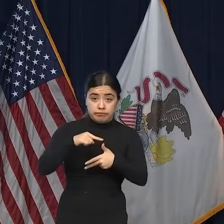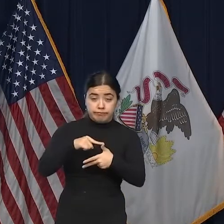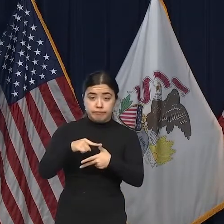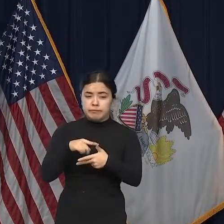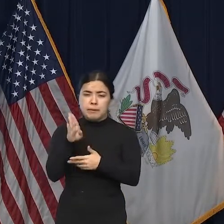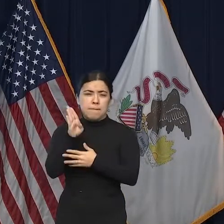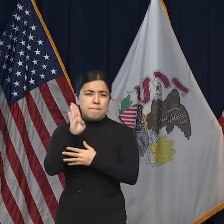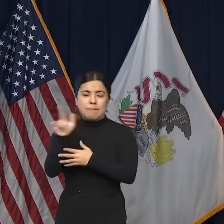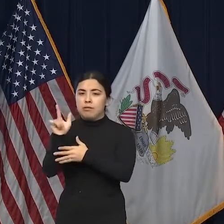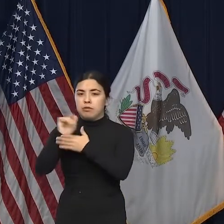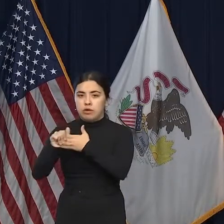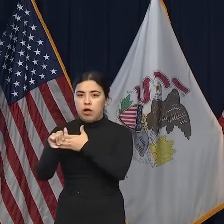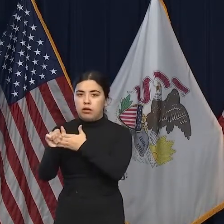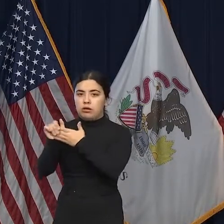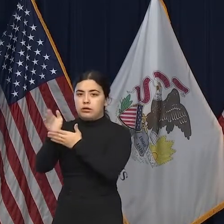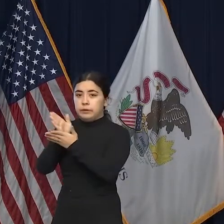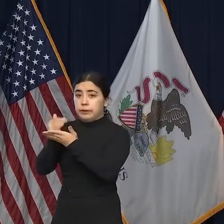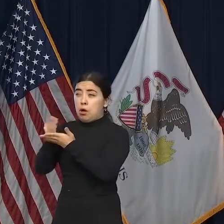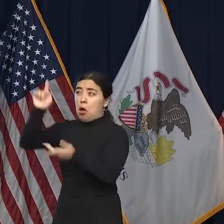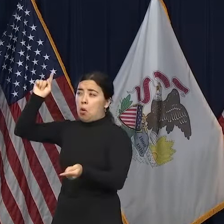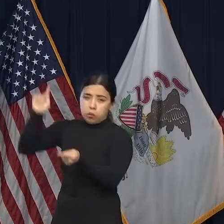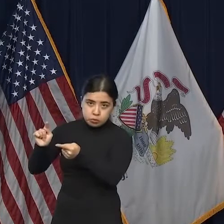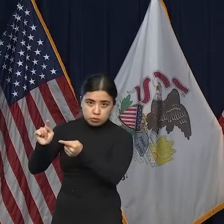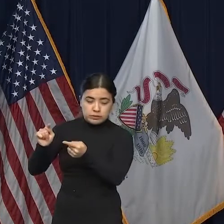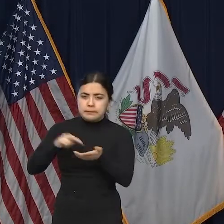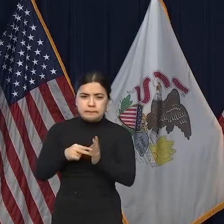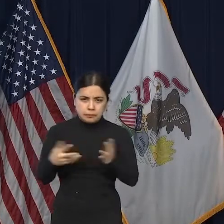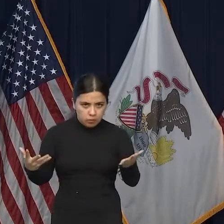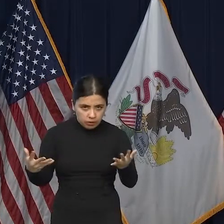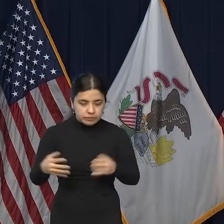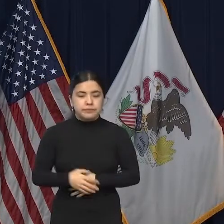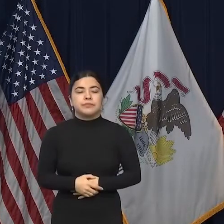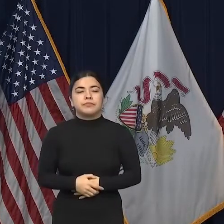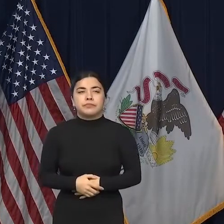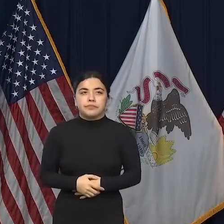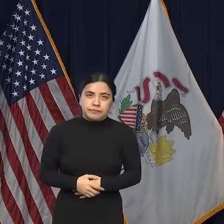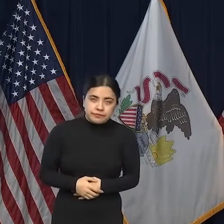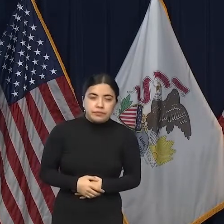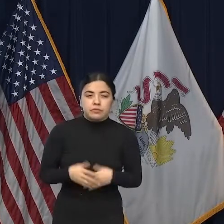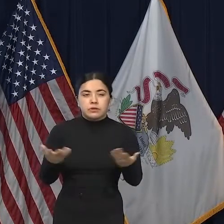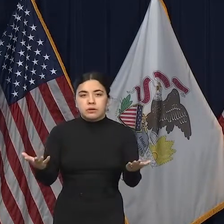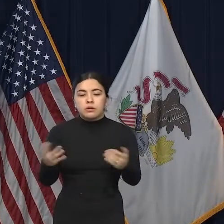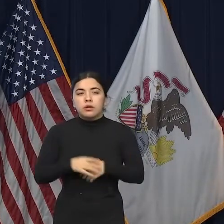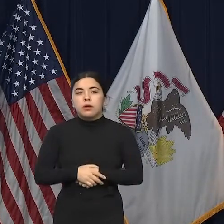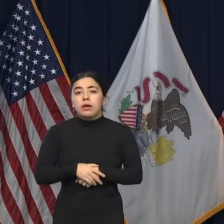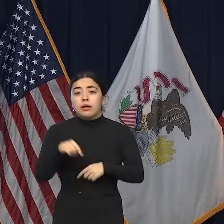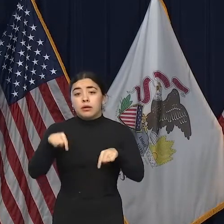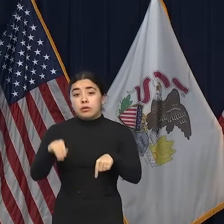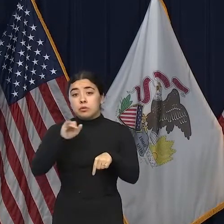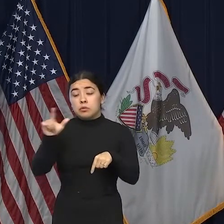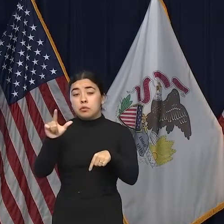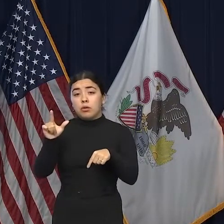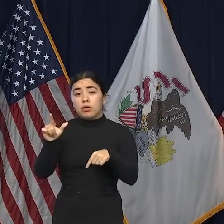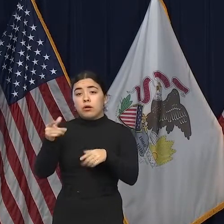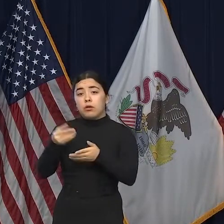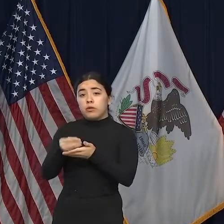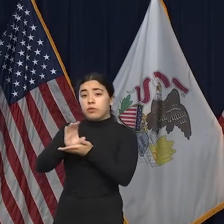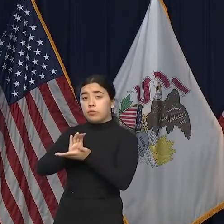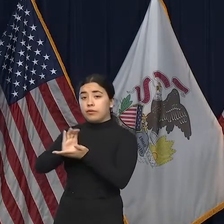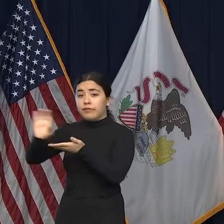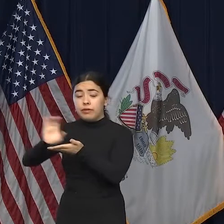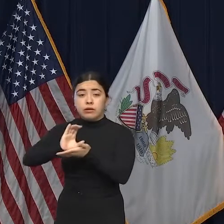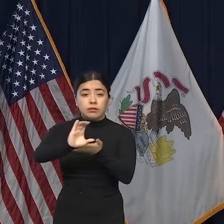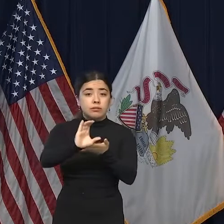in cuts. Let me offer some context to that. Already, the state of Illinois invests, on average, less money